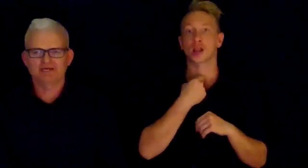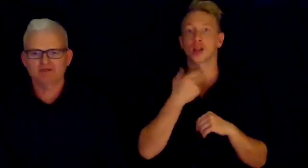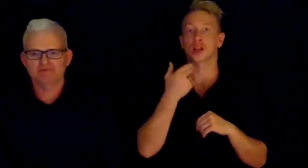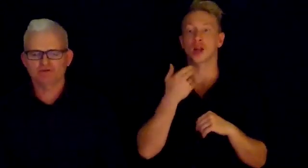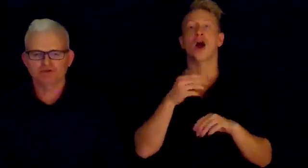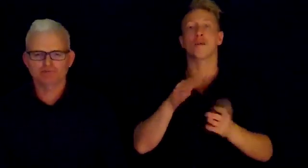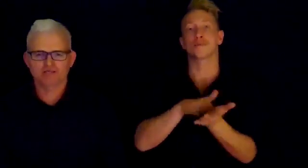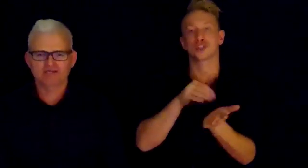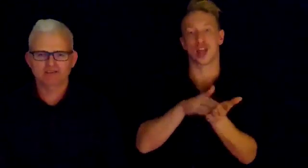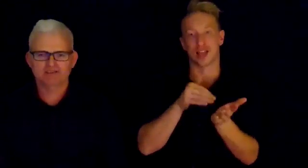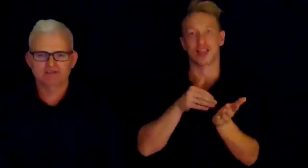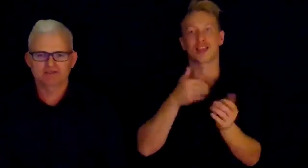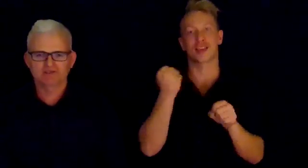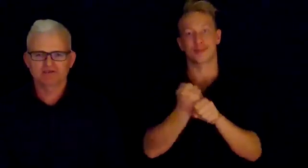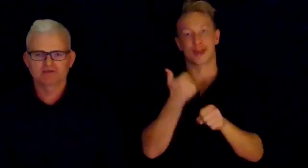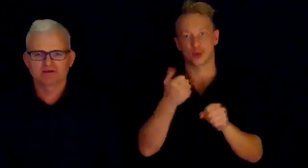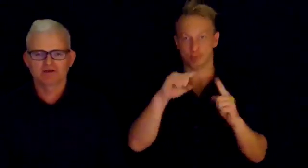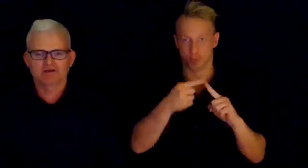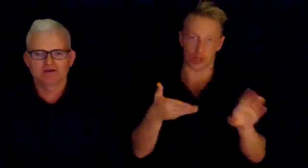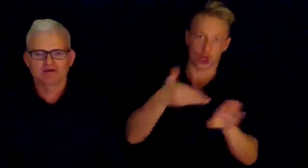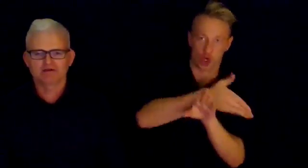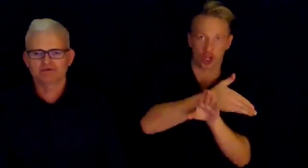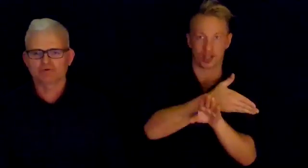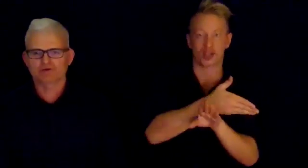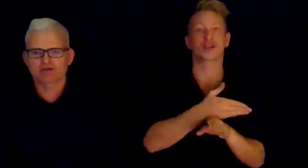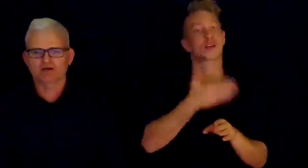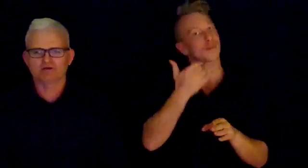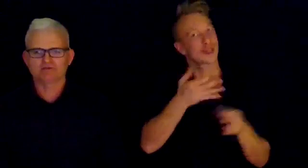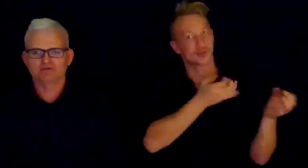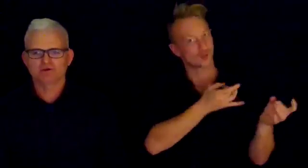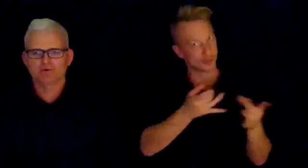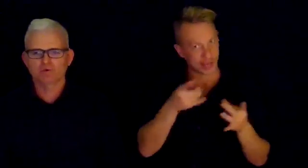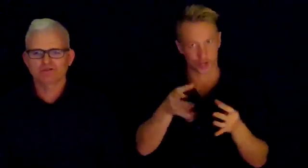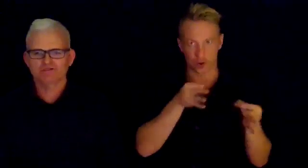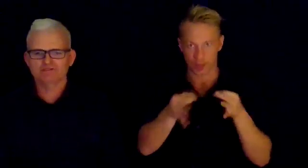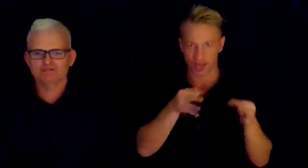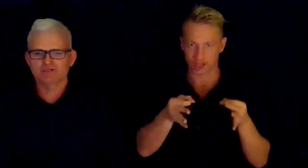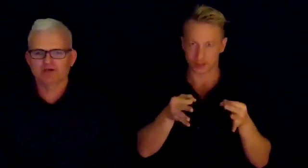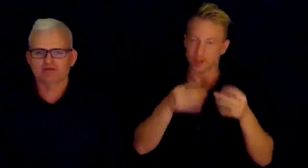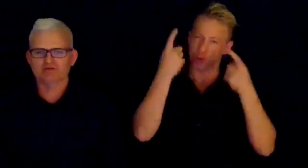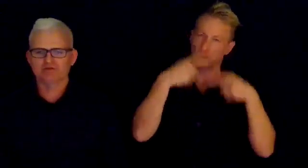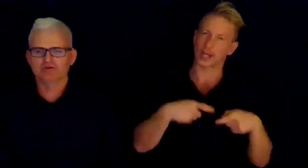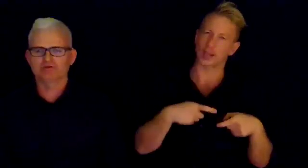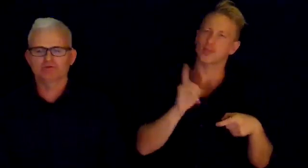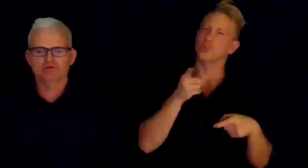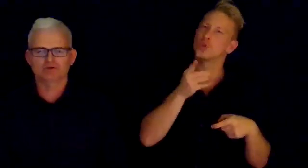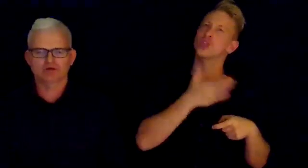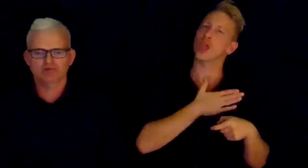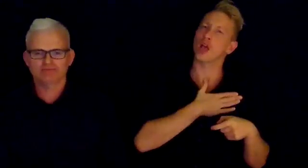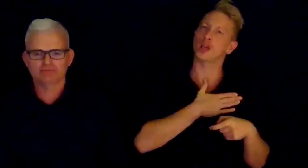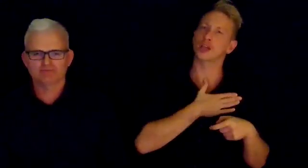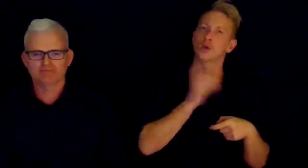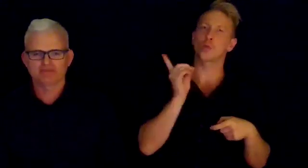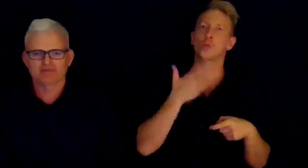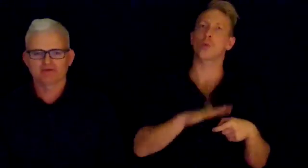being prepared for your plan. It's to work out what it is that you'd like to do with your